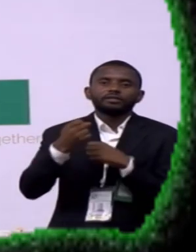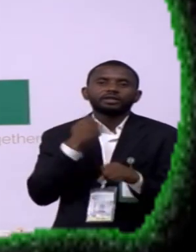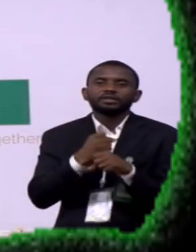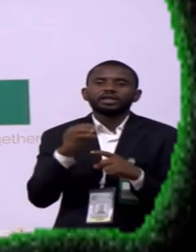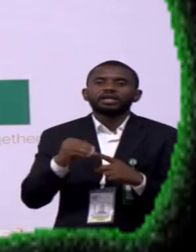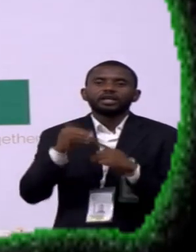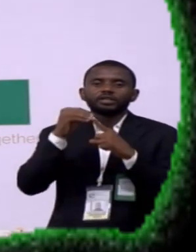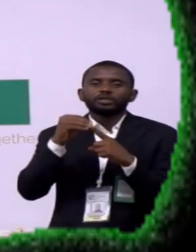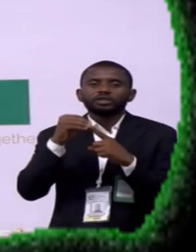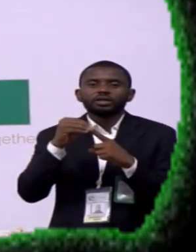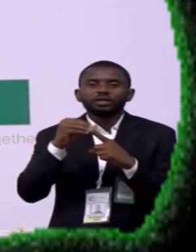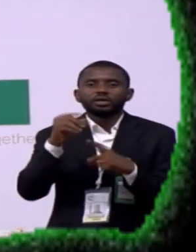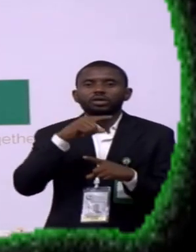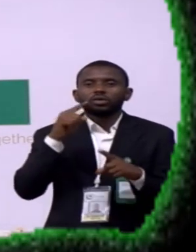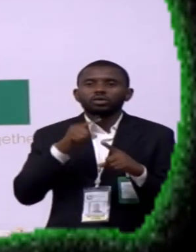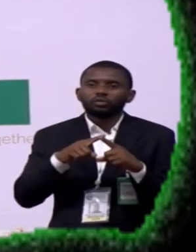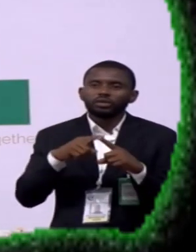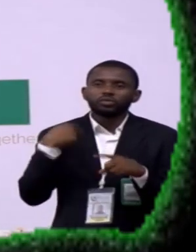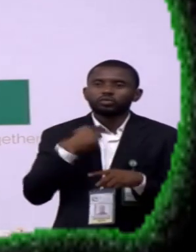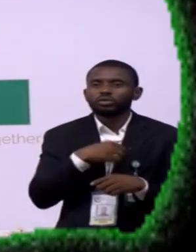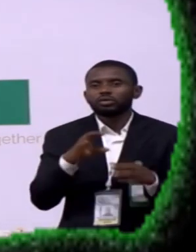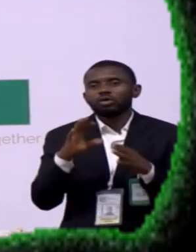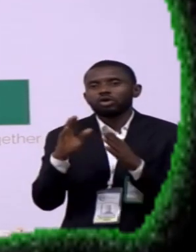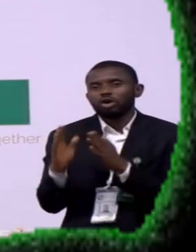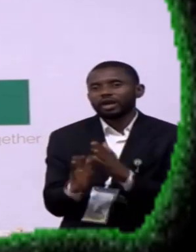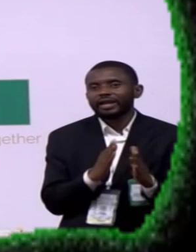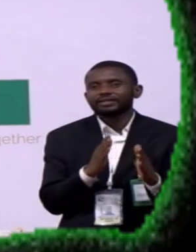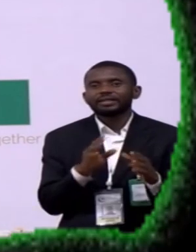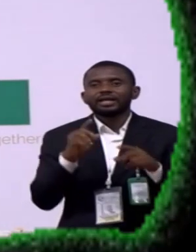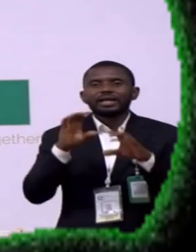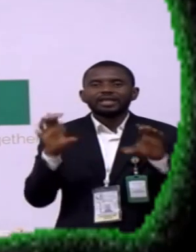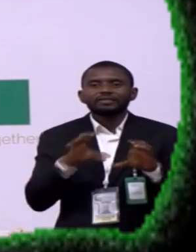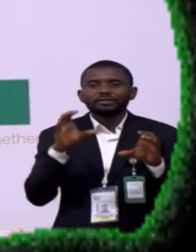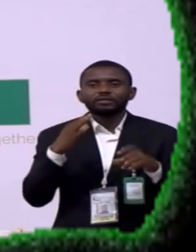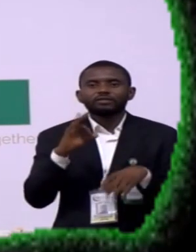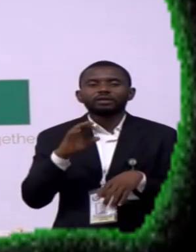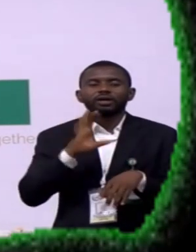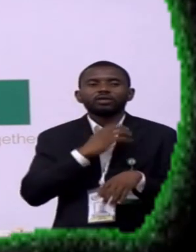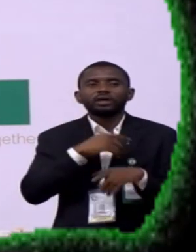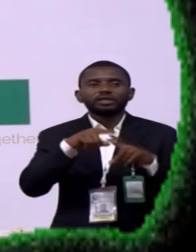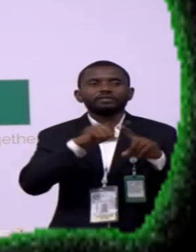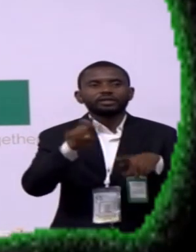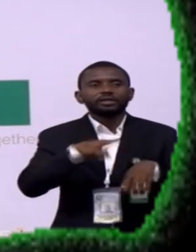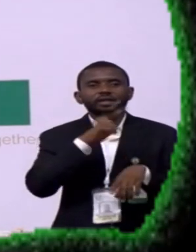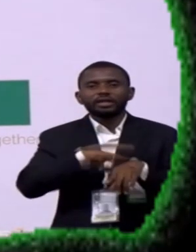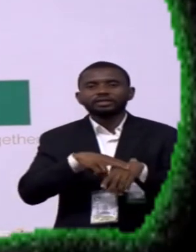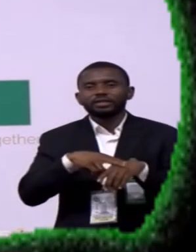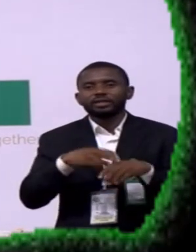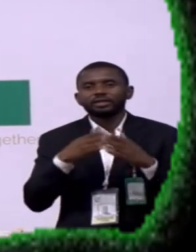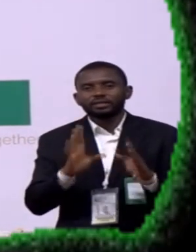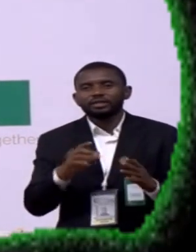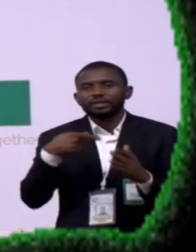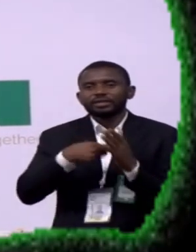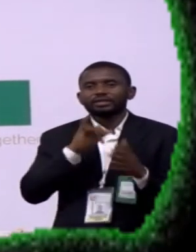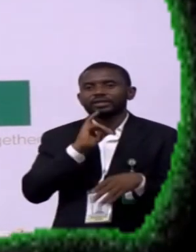especially when we were organizing activities to mark different national events. This is